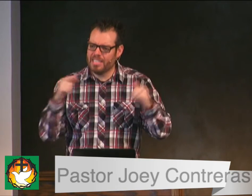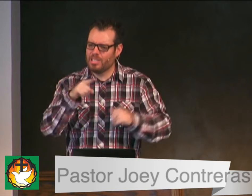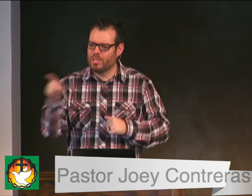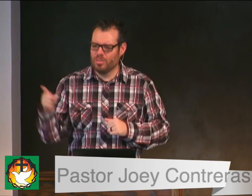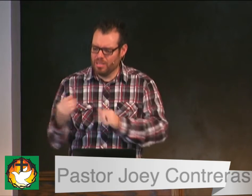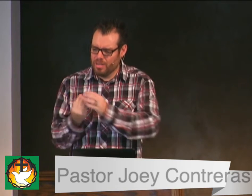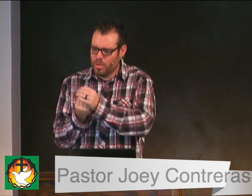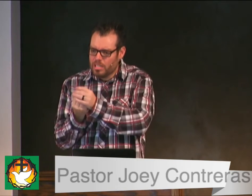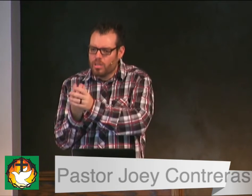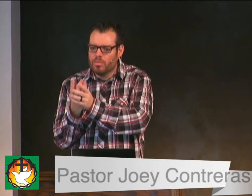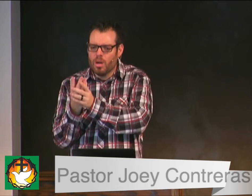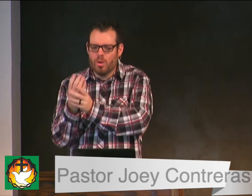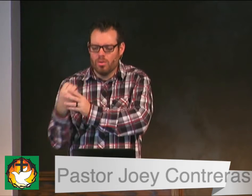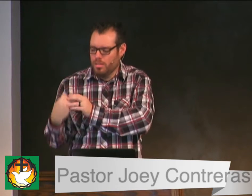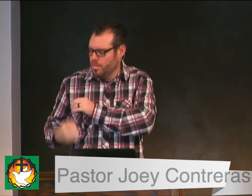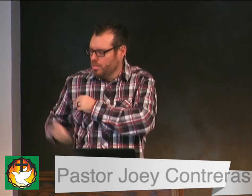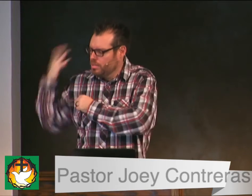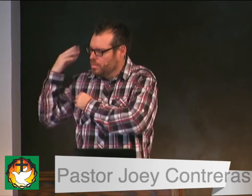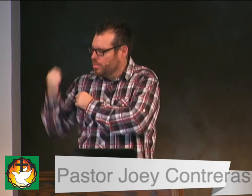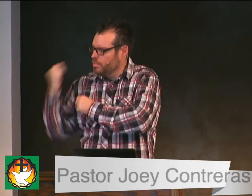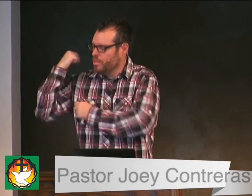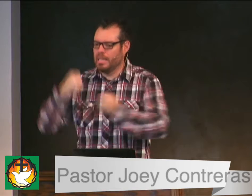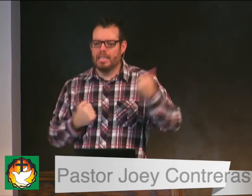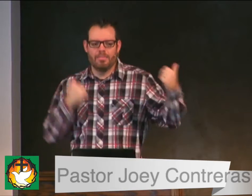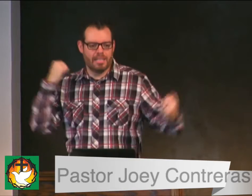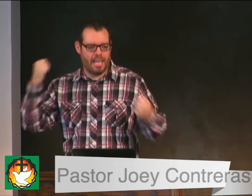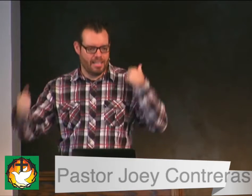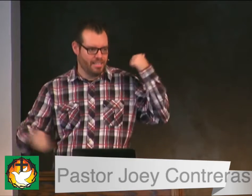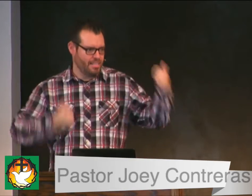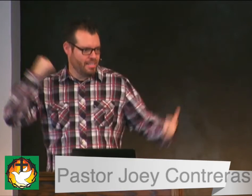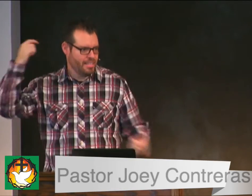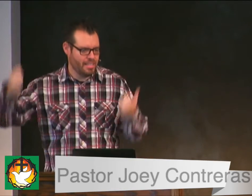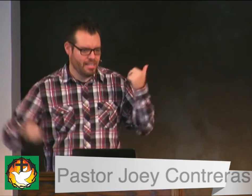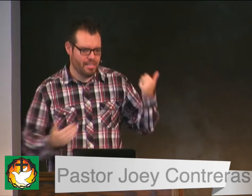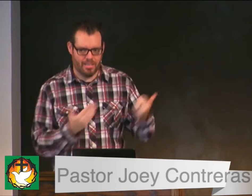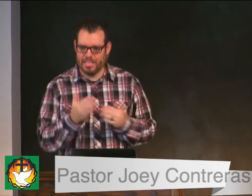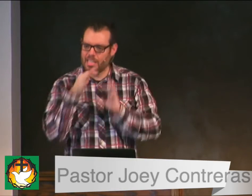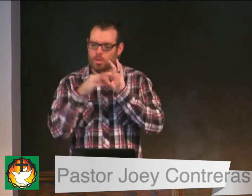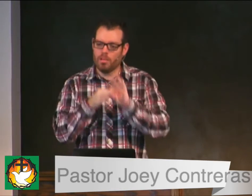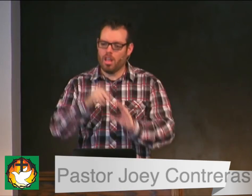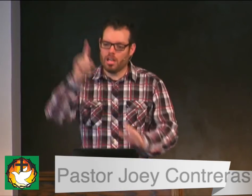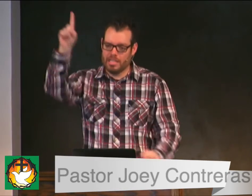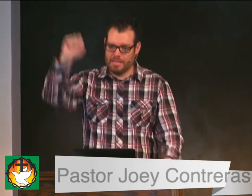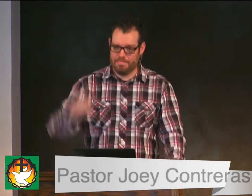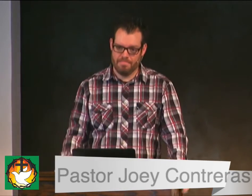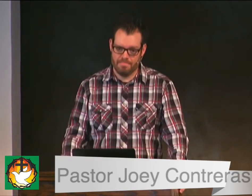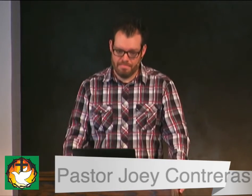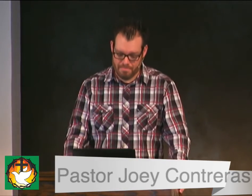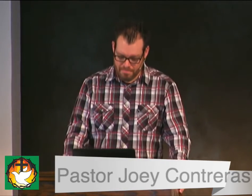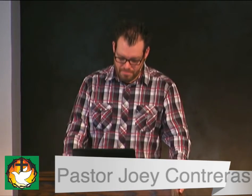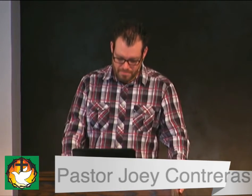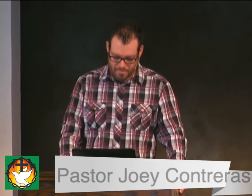I'm expecting you, as we grow, to eliminate things that don't belong to him.